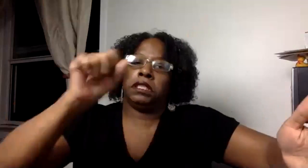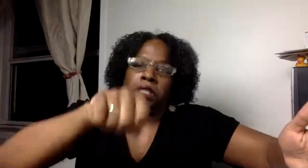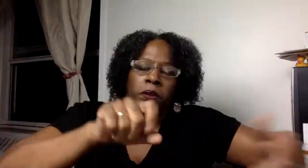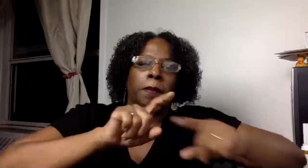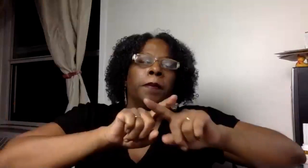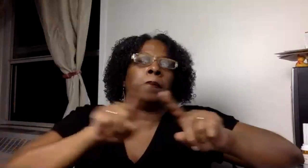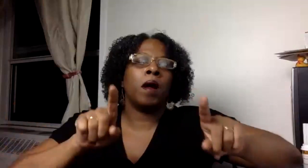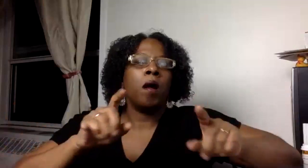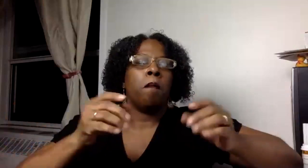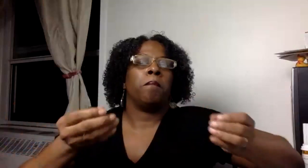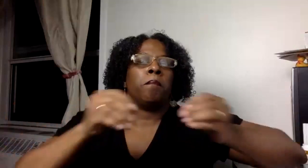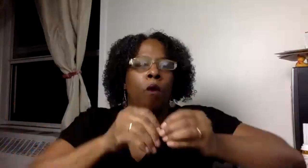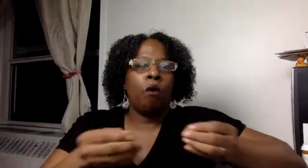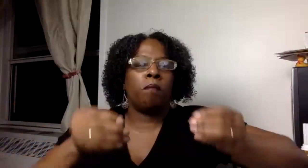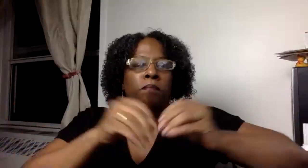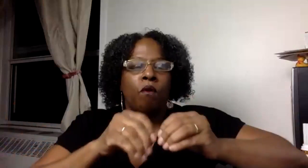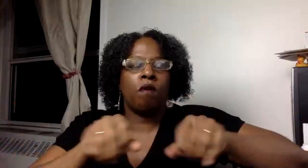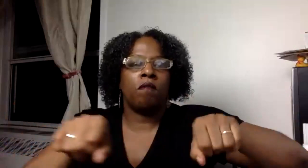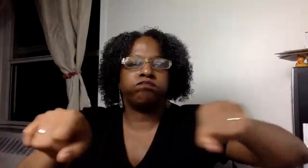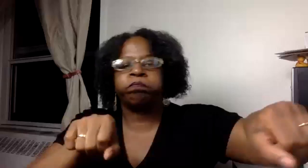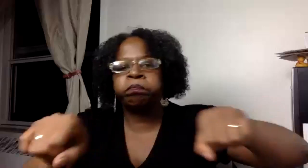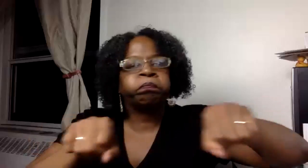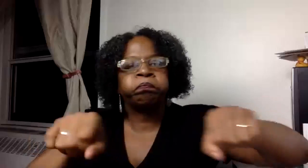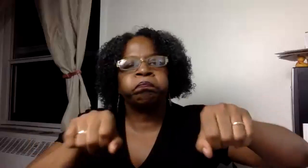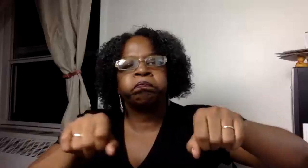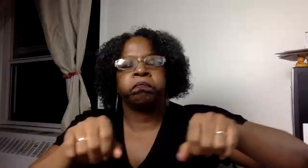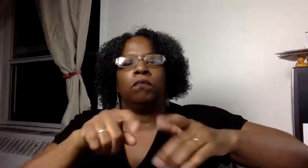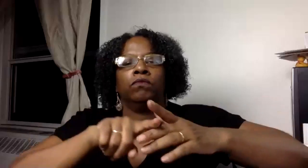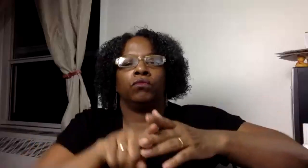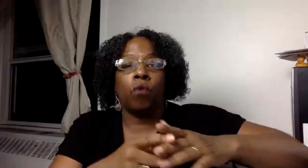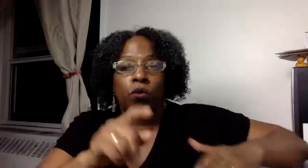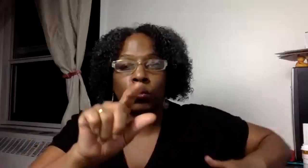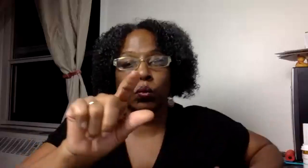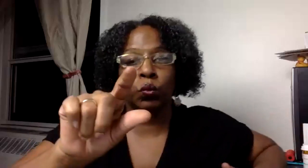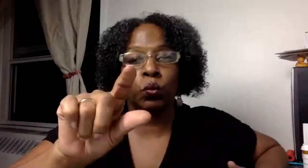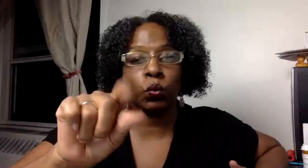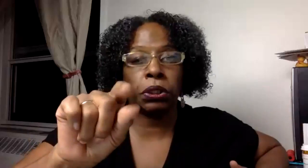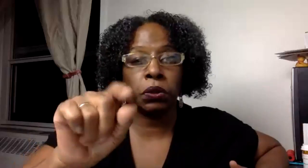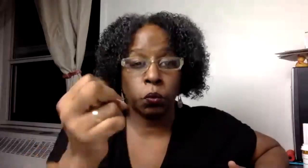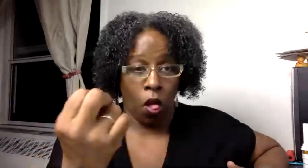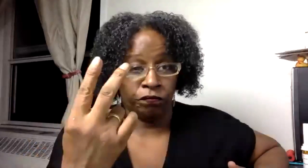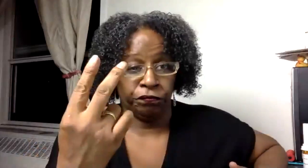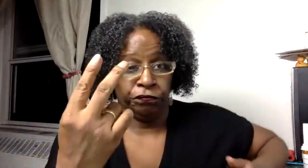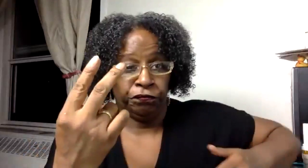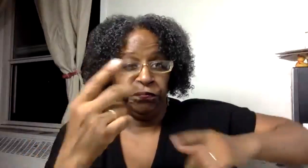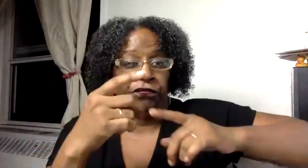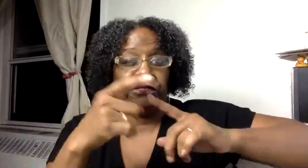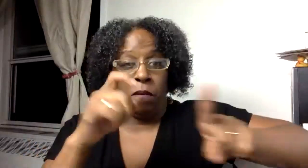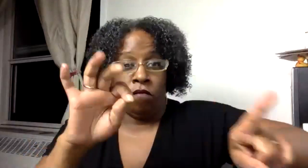I mean, I've been seeing things in the last 5 years. I mean, technically longer than that, but it's become more and more apparent that, and starting